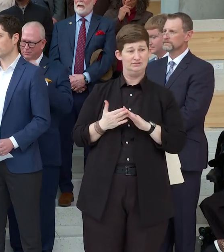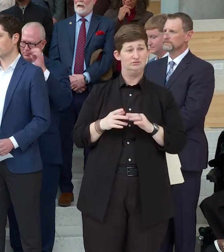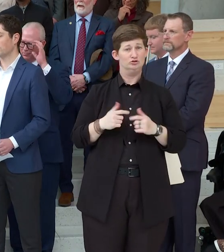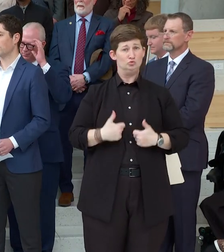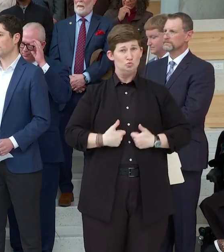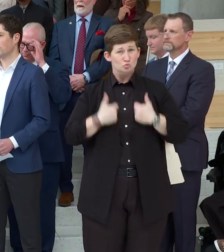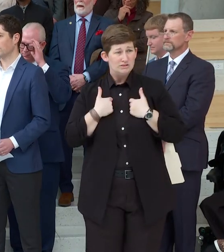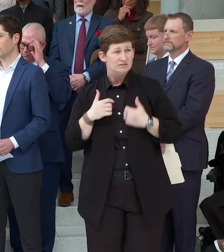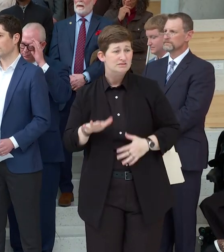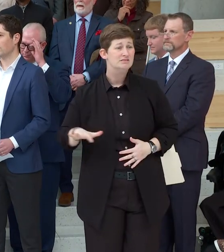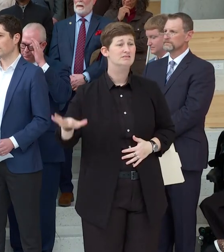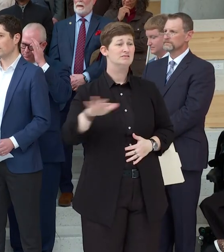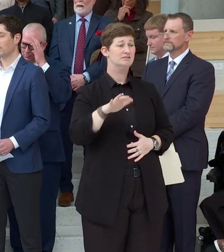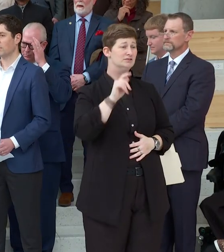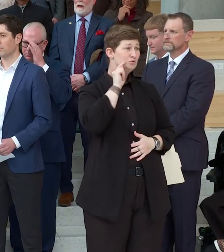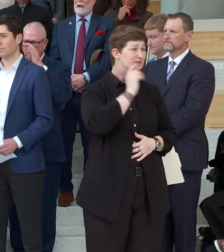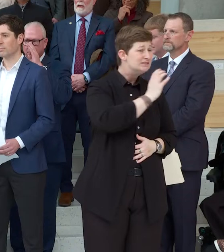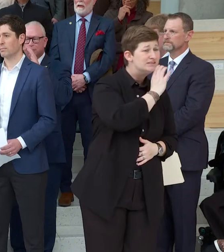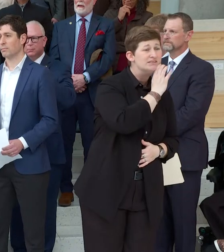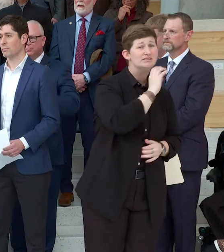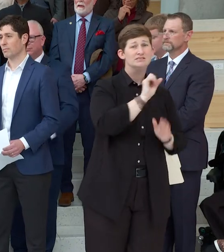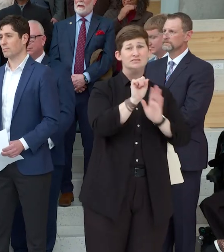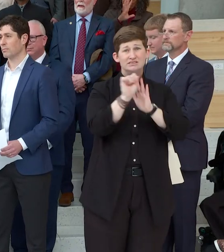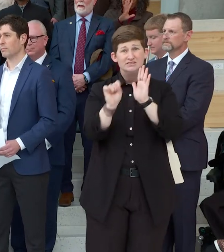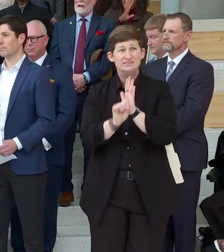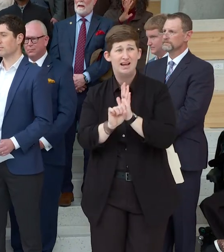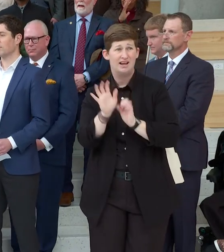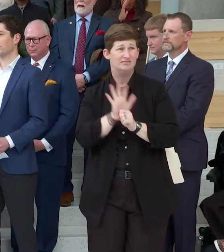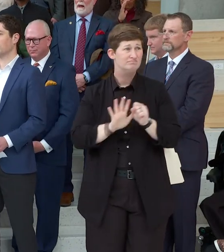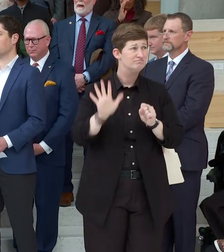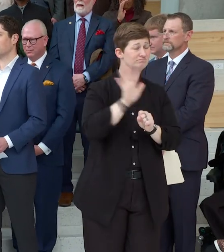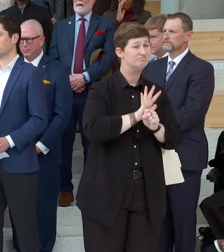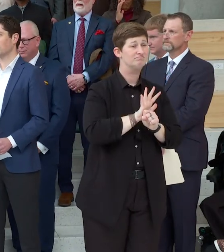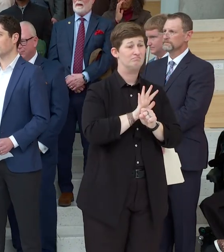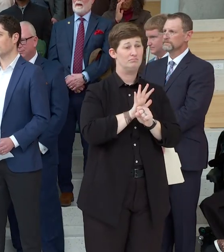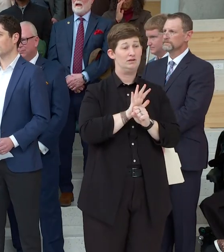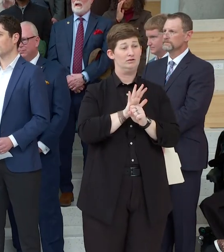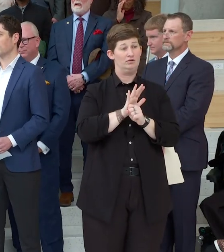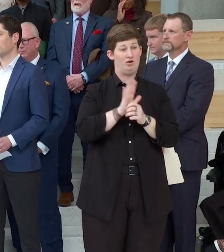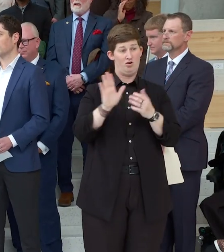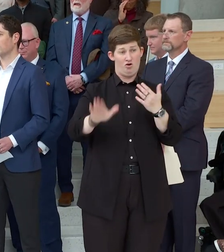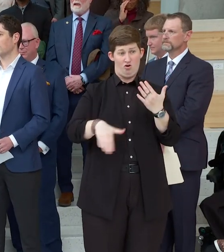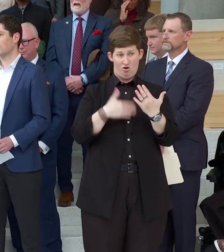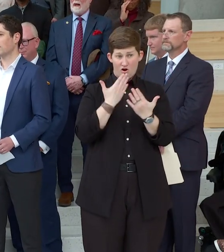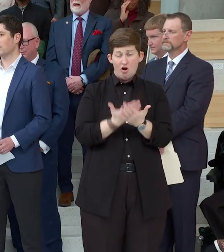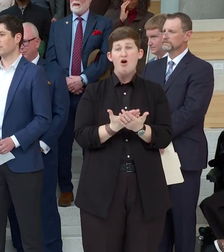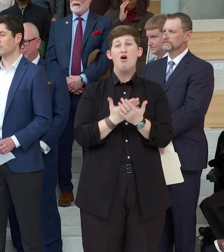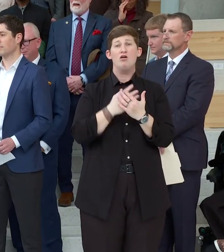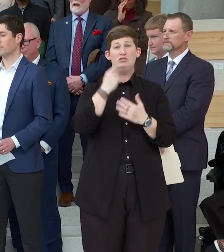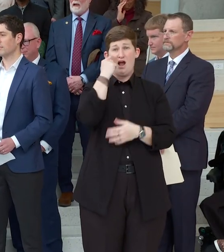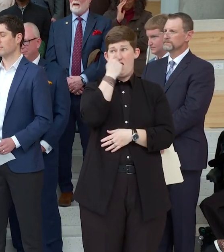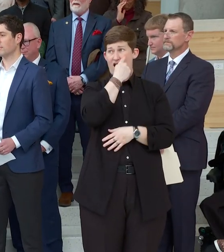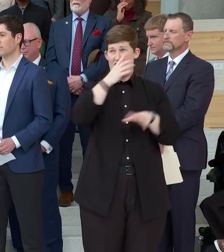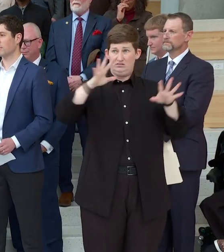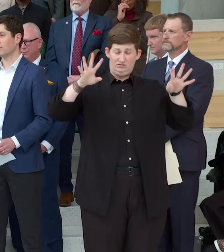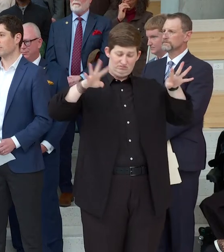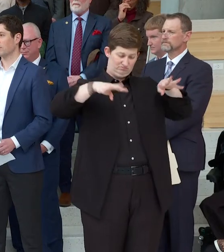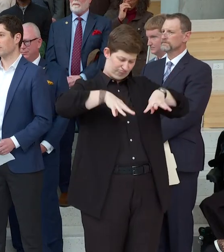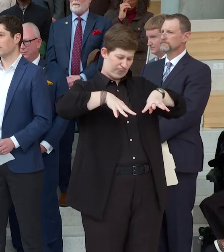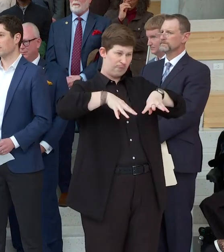the metro area, the state. All eyes are on Minneapolis right now and what it is that we're